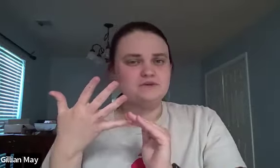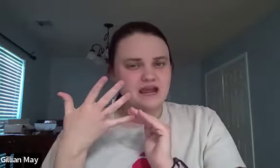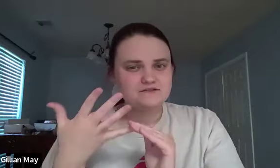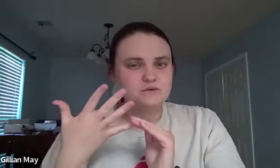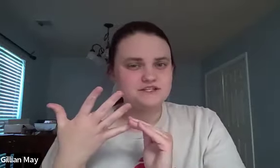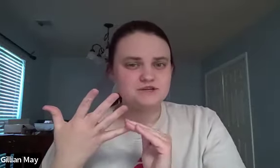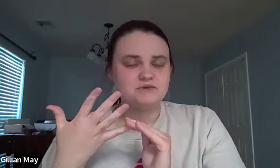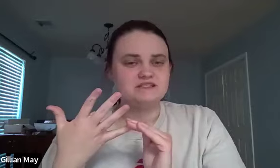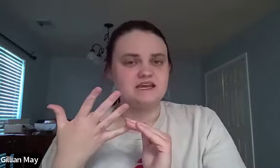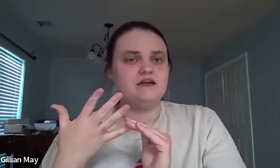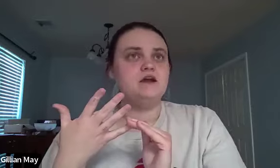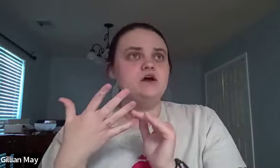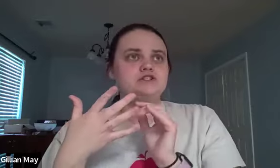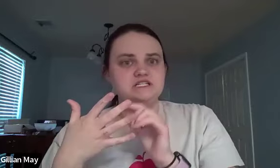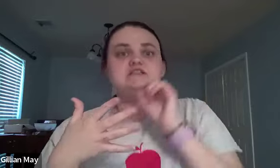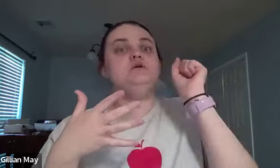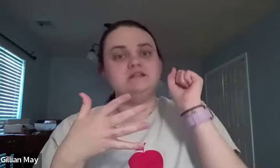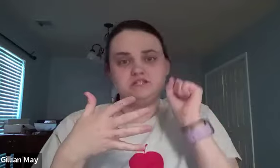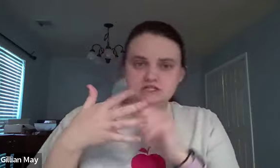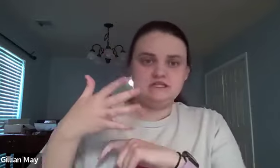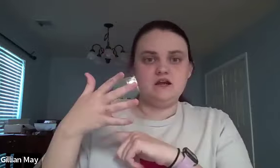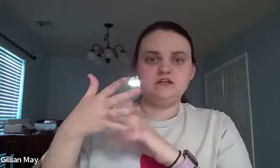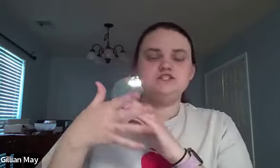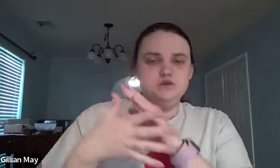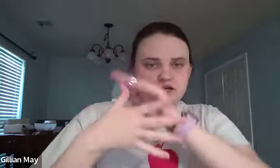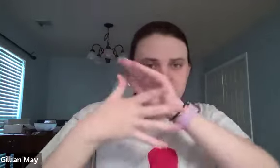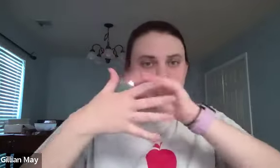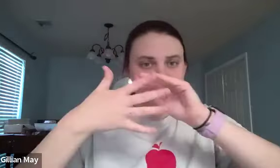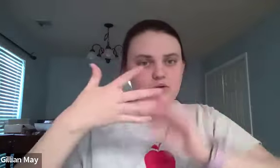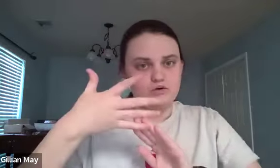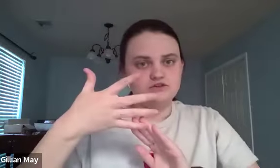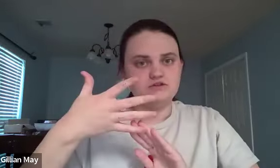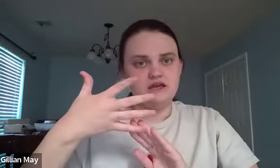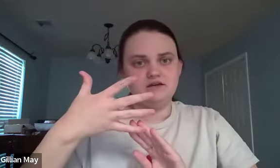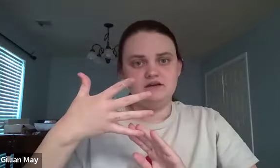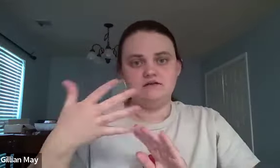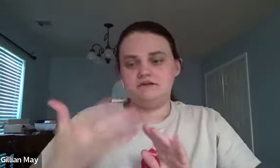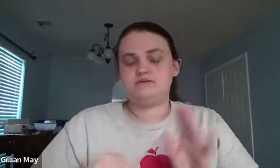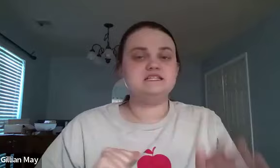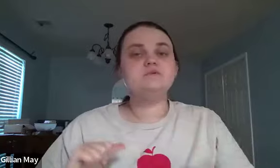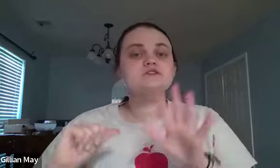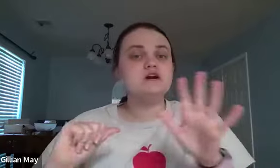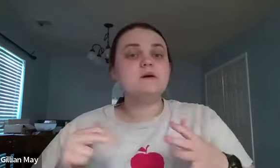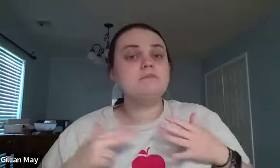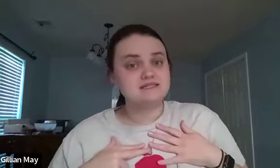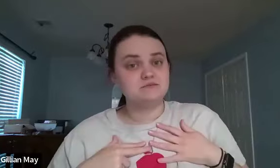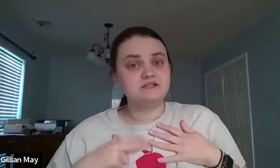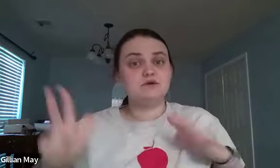wouldn't have to worry too much about saying like, she's the oldest, she's the youngest. You would keep them in that order. So like, if, for example, we're talking about my siblings, if we're